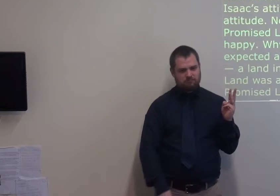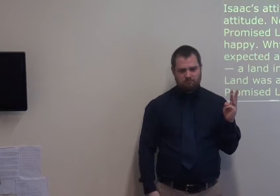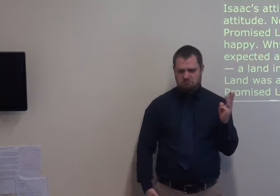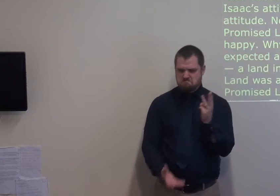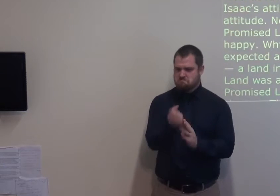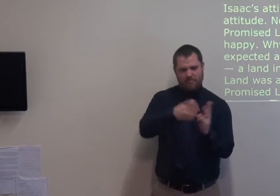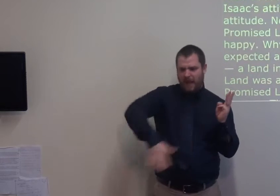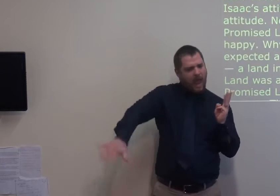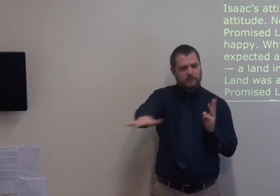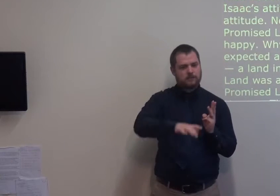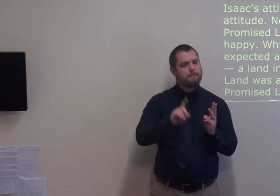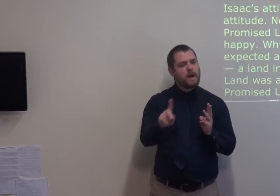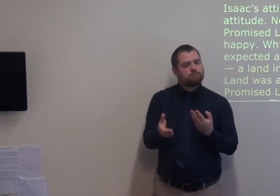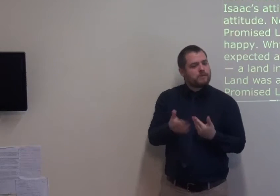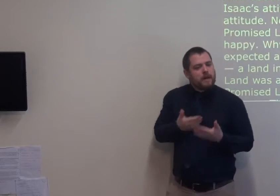But they were happy.